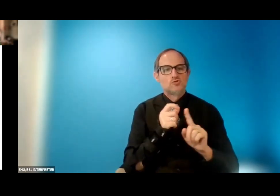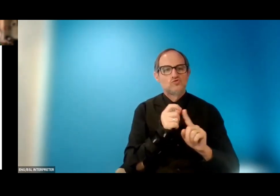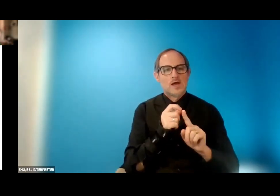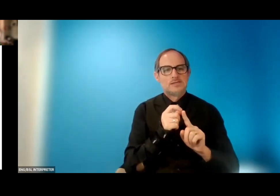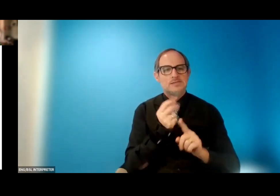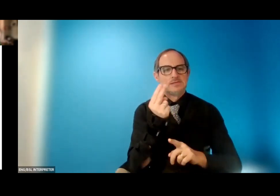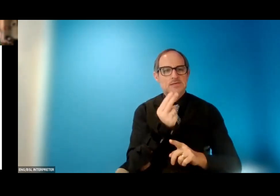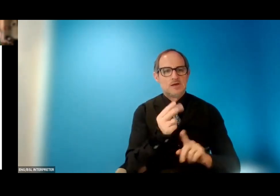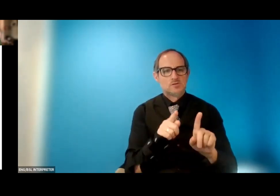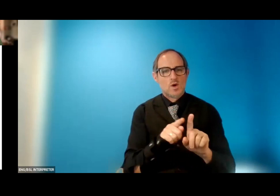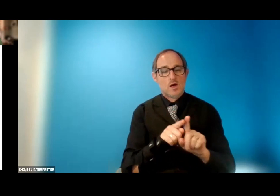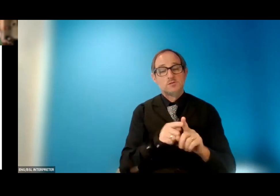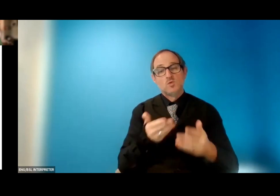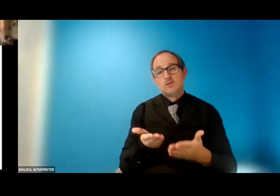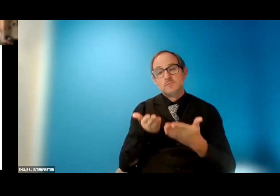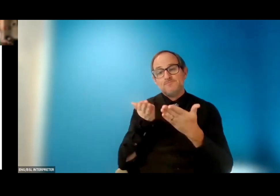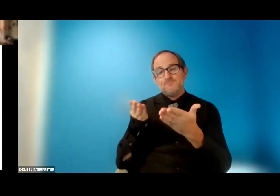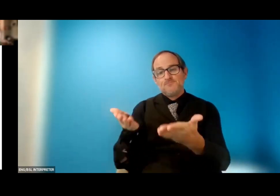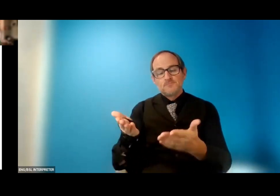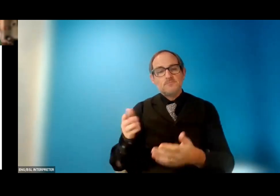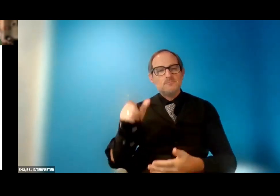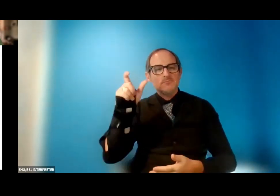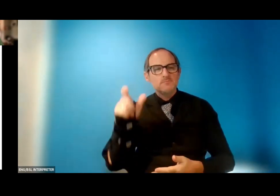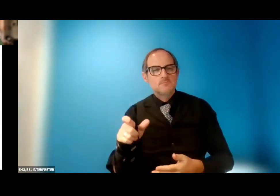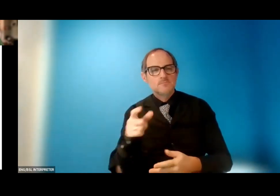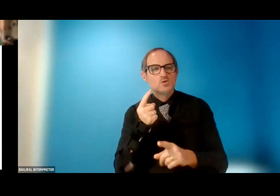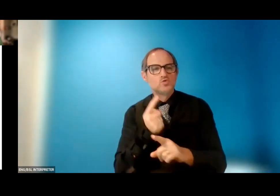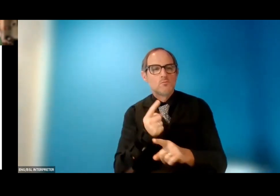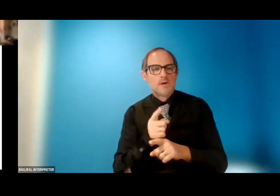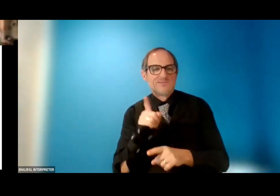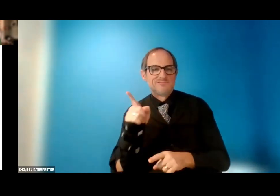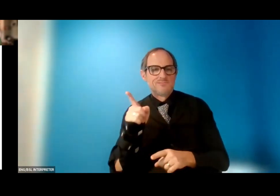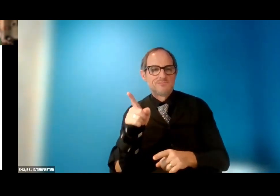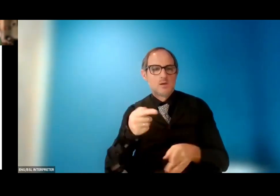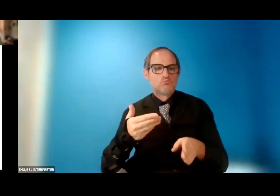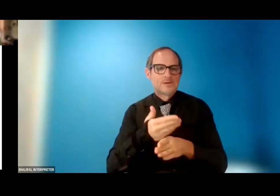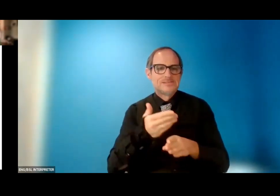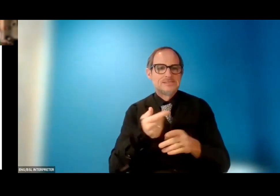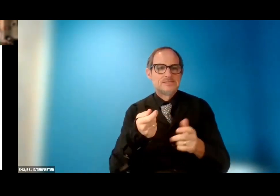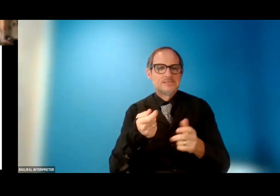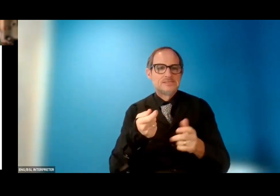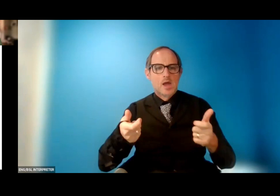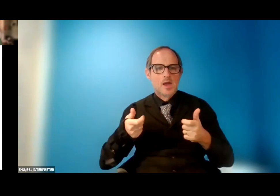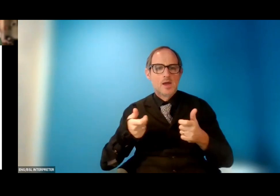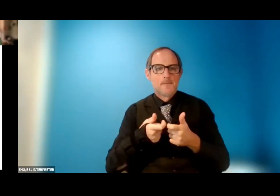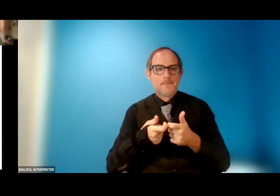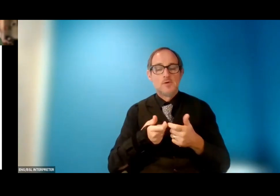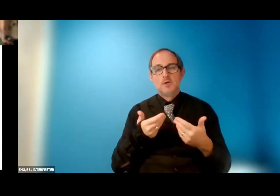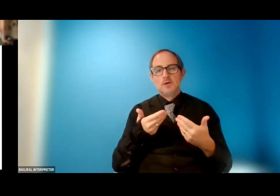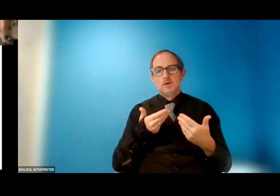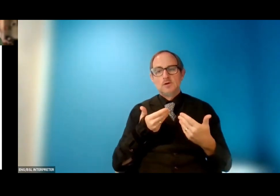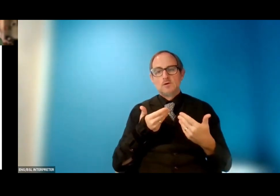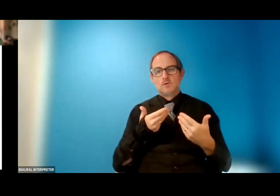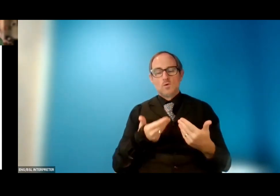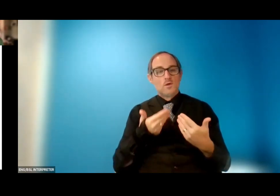to you to share a bit about the practice in CIVIC SQUARE. Thanks, Leonora. Very grateful to be here and be part of Global